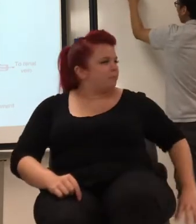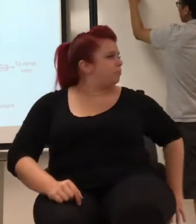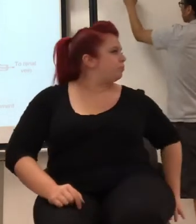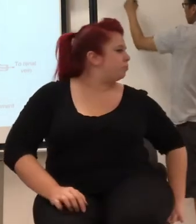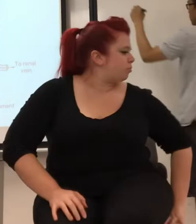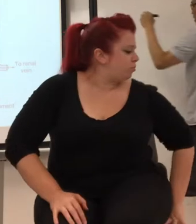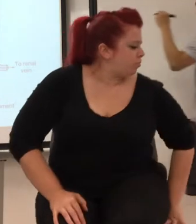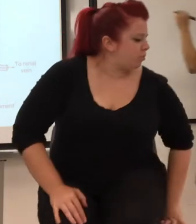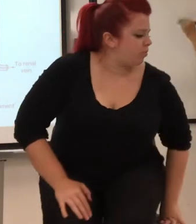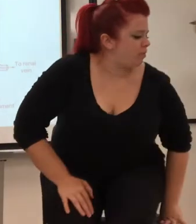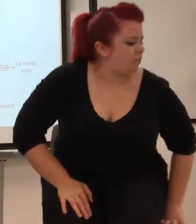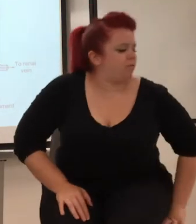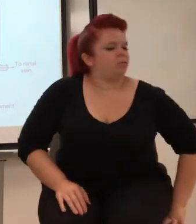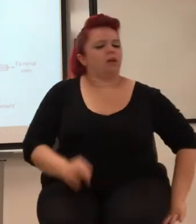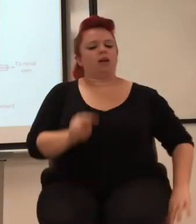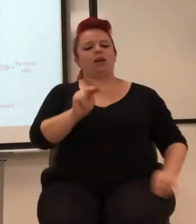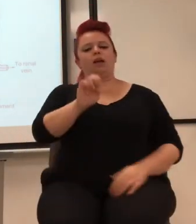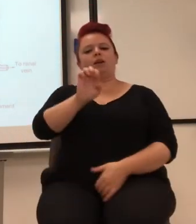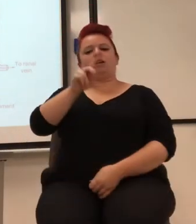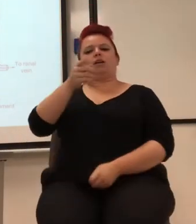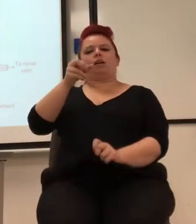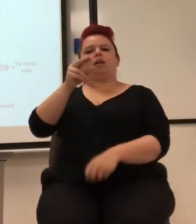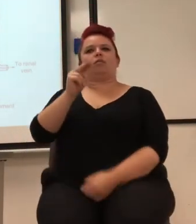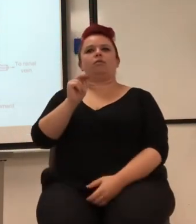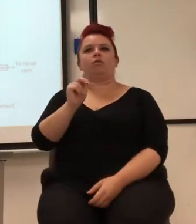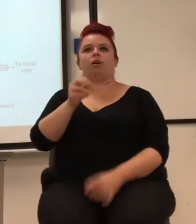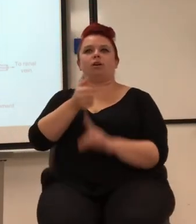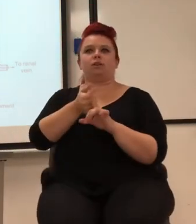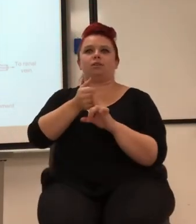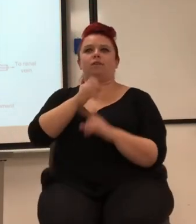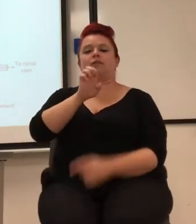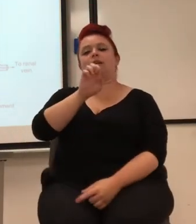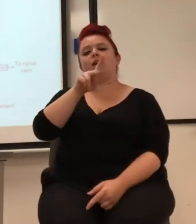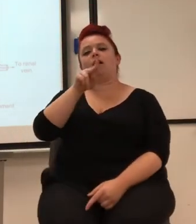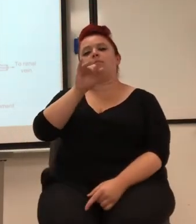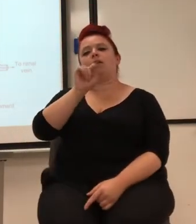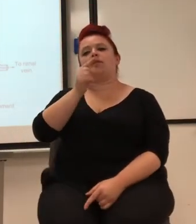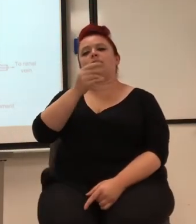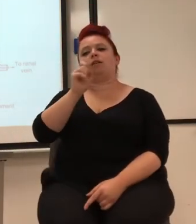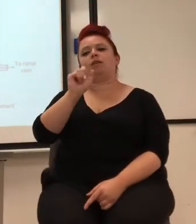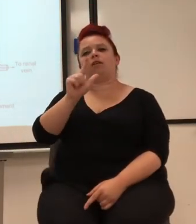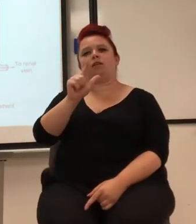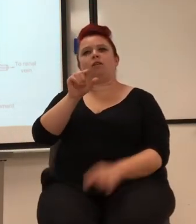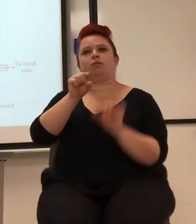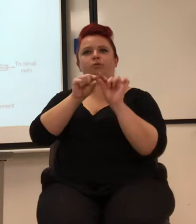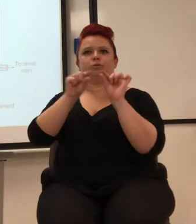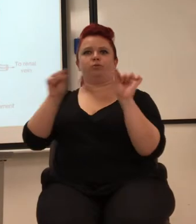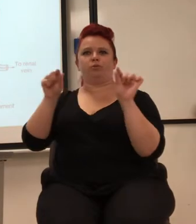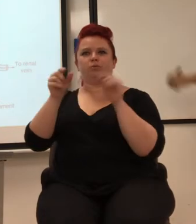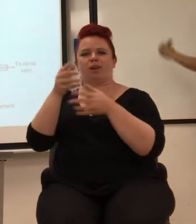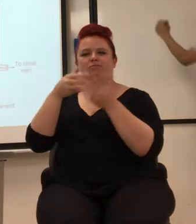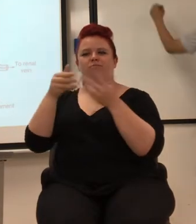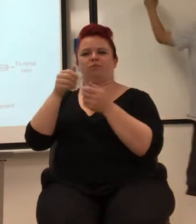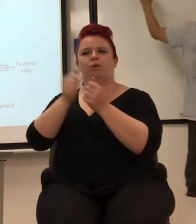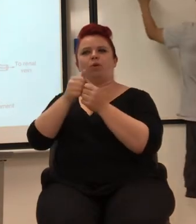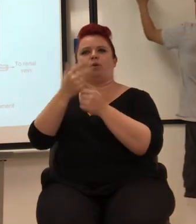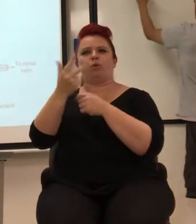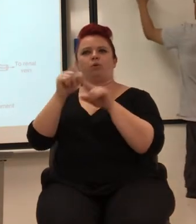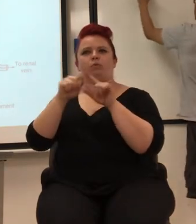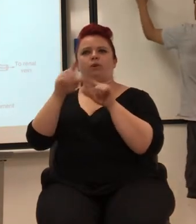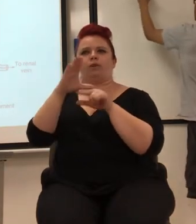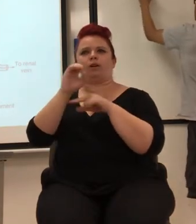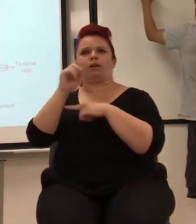now. The nephron is simply an epithelial tube, but it interacts with three different capillary beds.